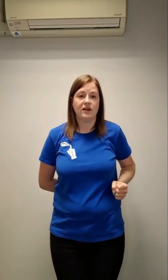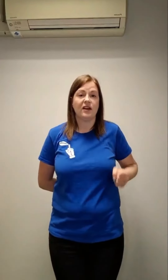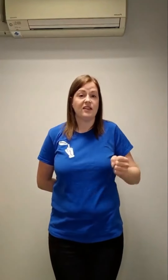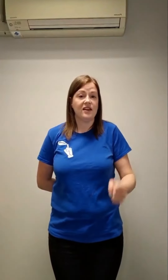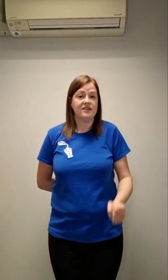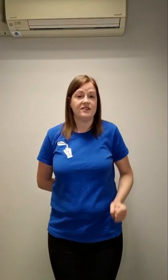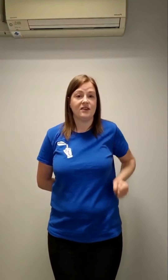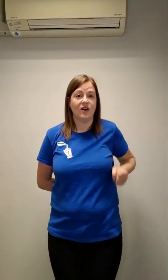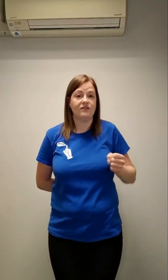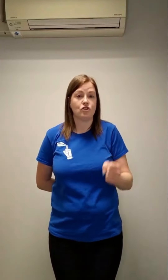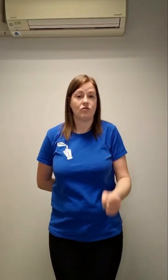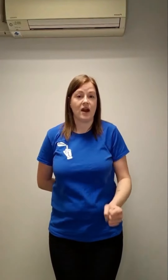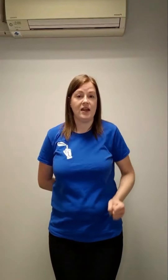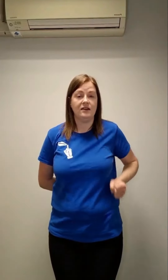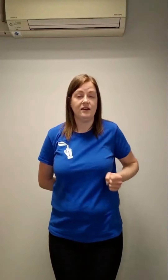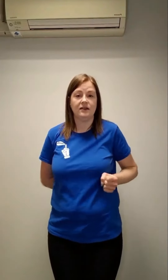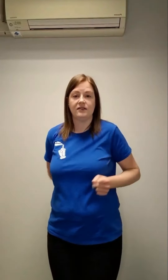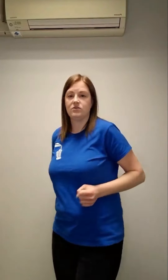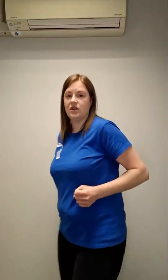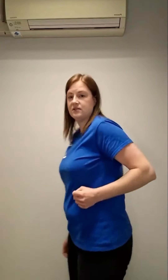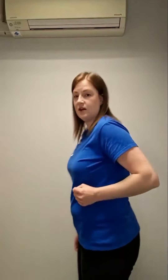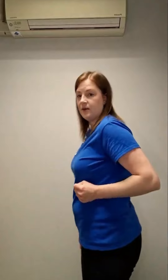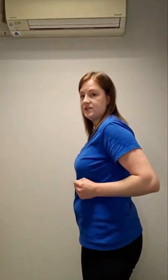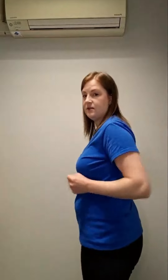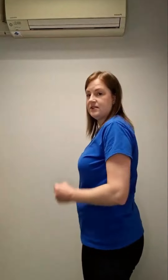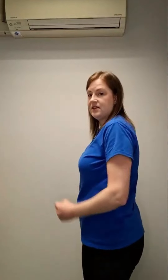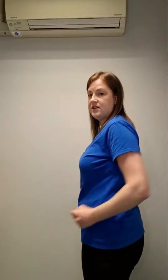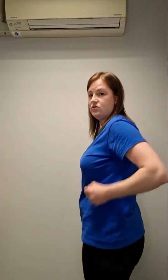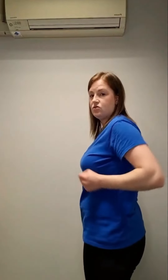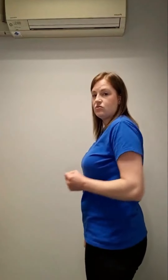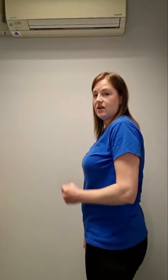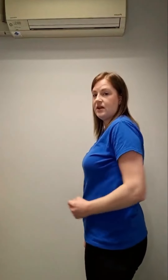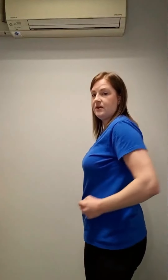like this, the sign for train. I'll turn sideways so you can see, train.